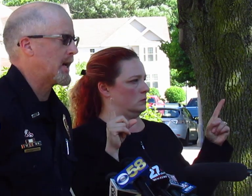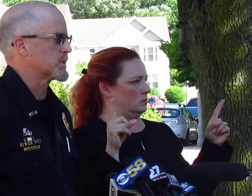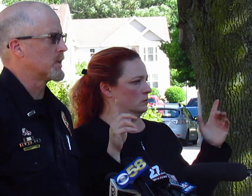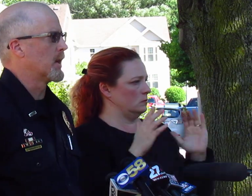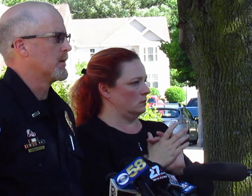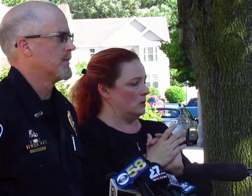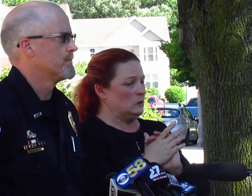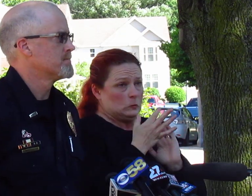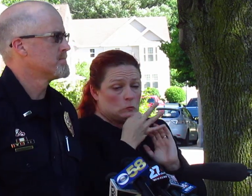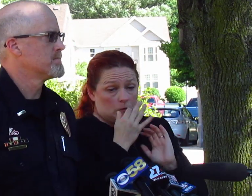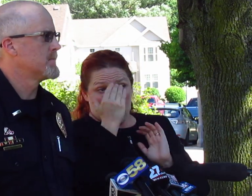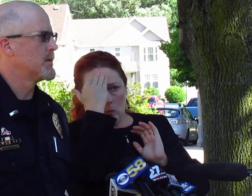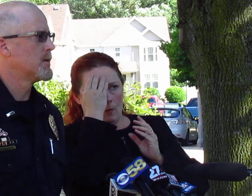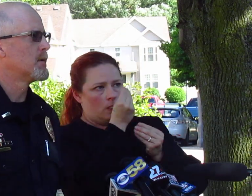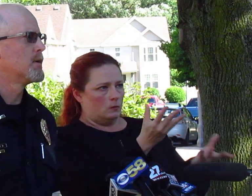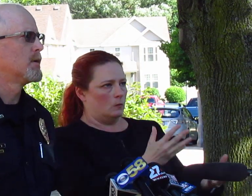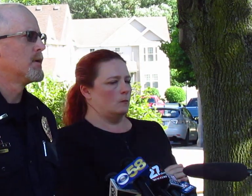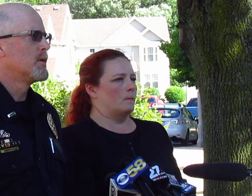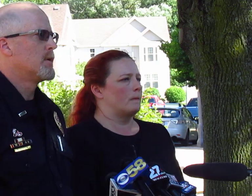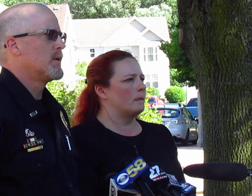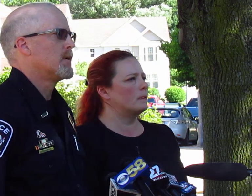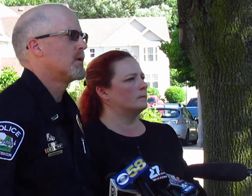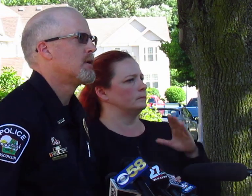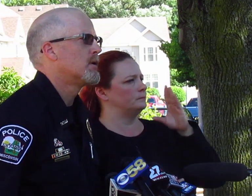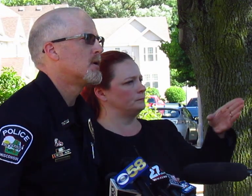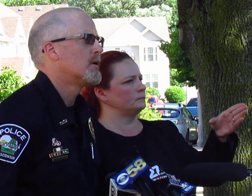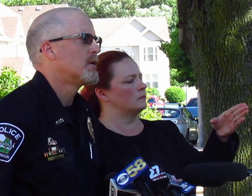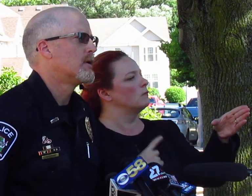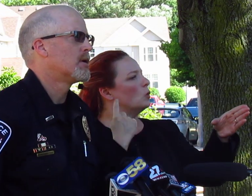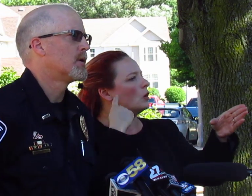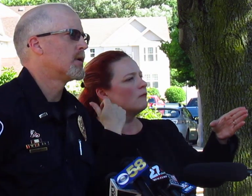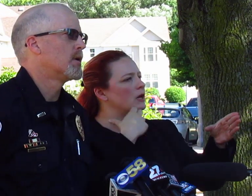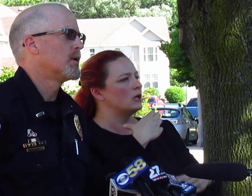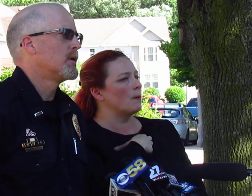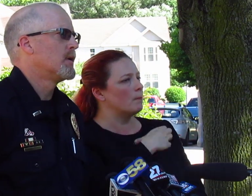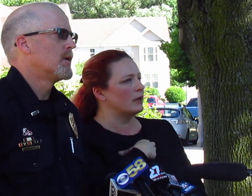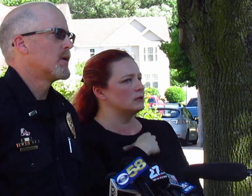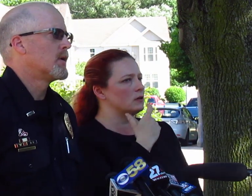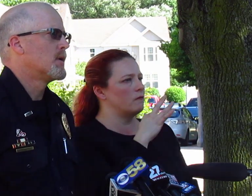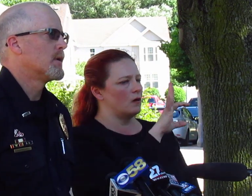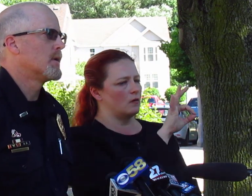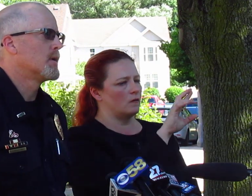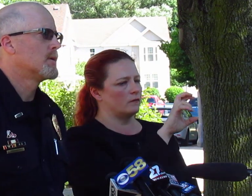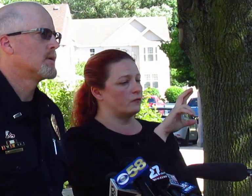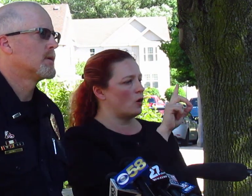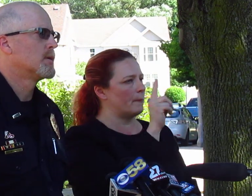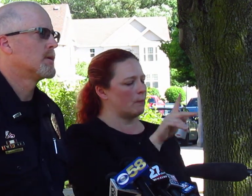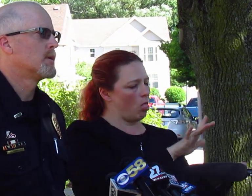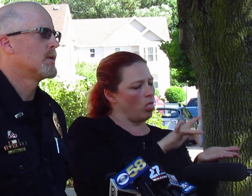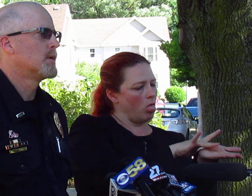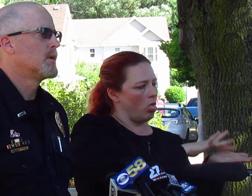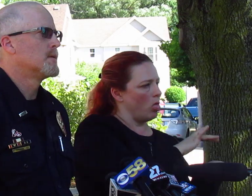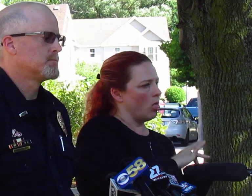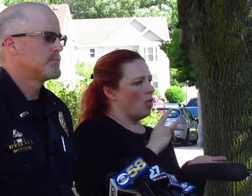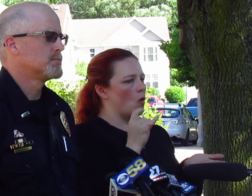as I possibly can. Any aftermath, have you heard of any complaints of fraudulent activities or like